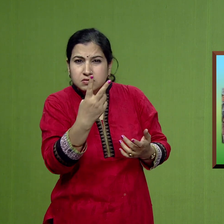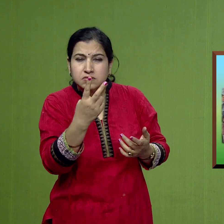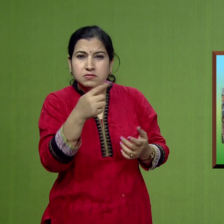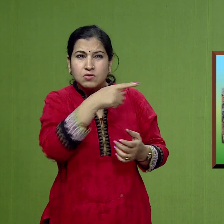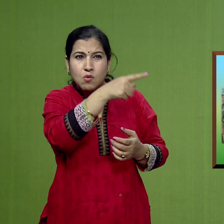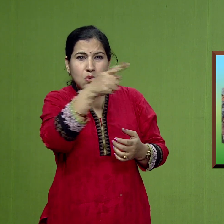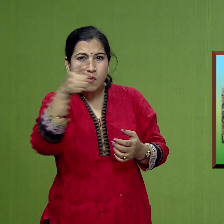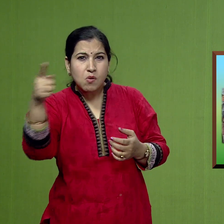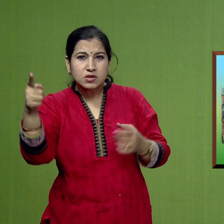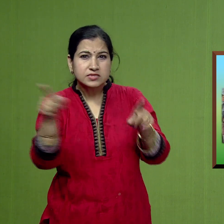dust.